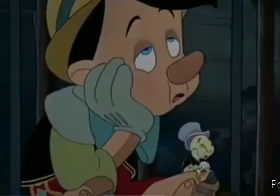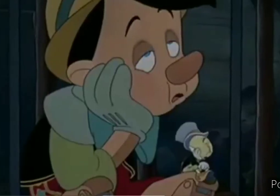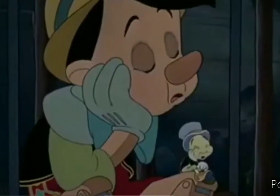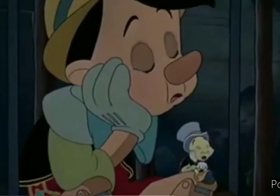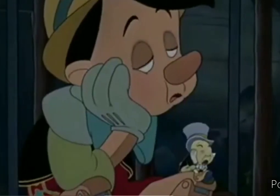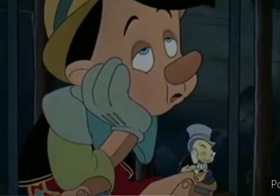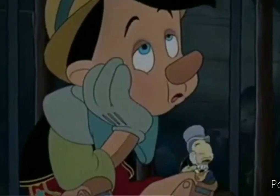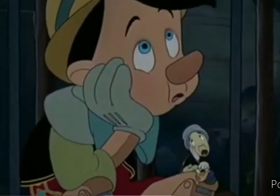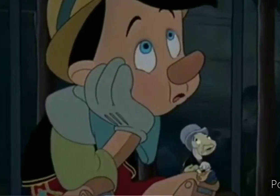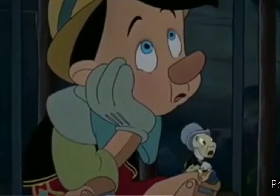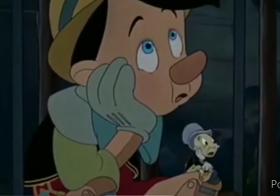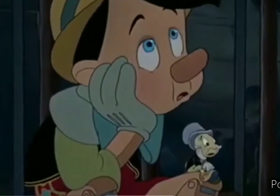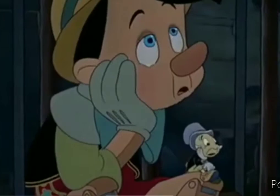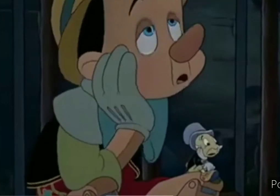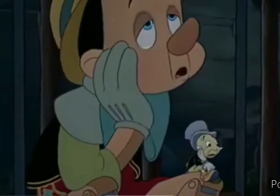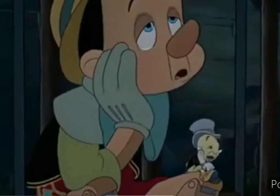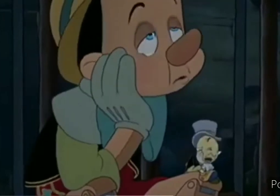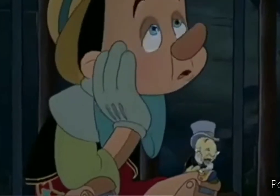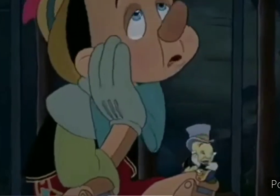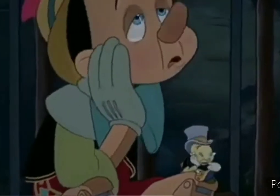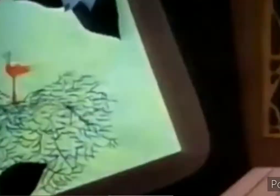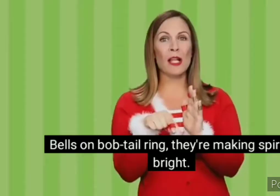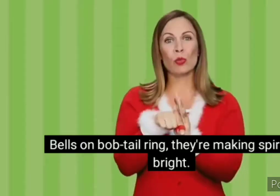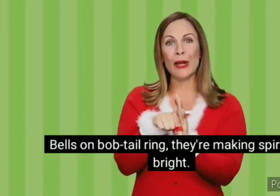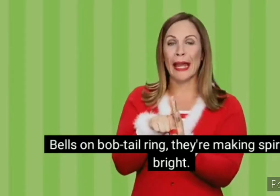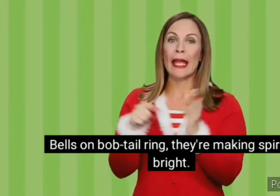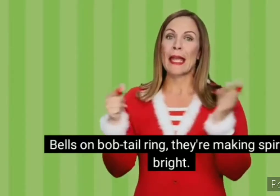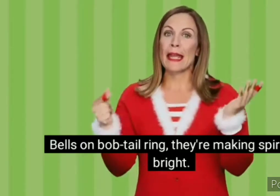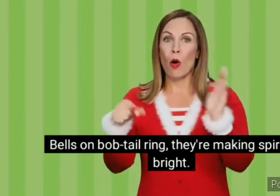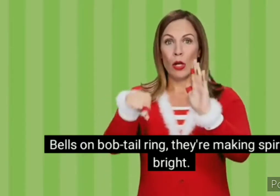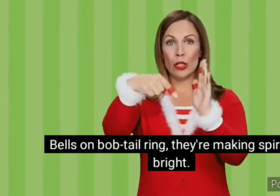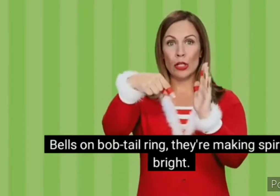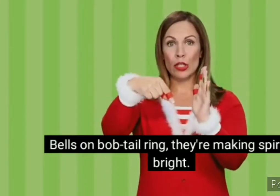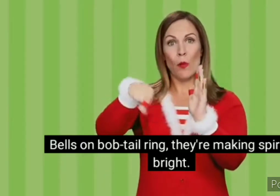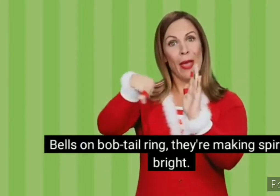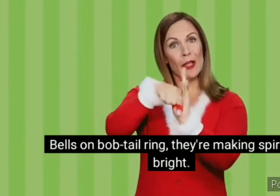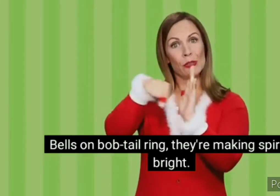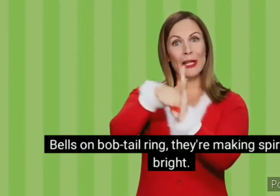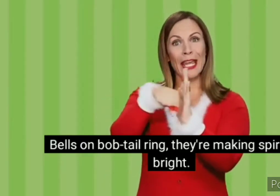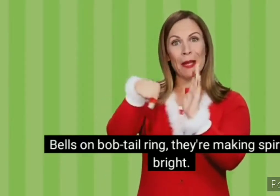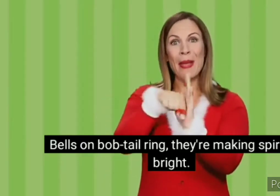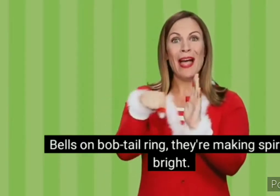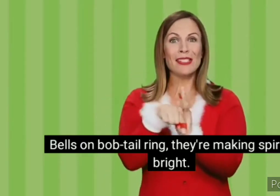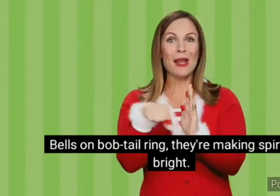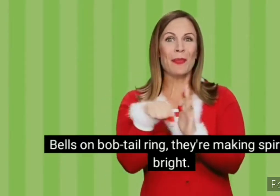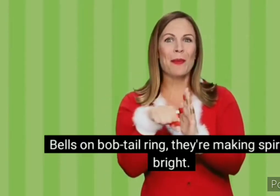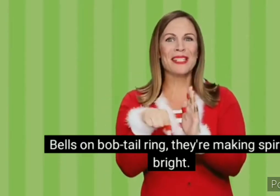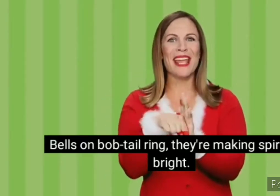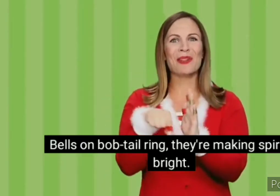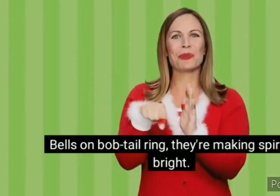get hungry, yes, you go beyond the plate. But no, under the sea, under